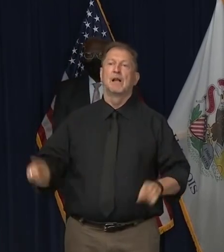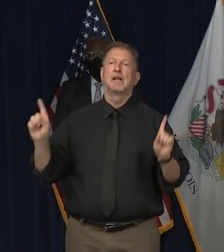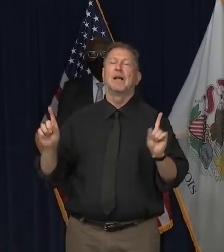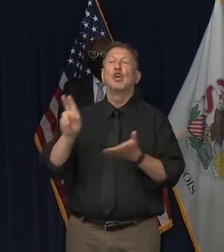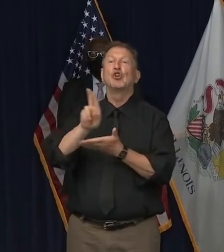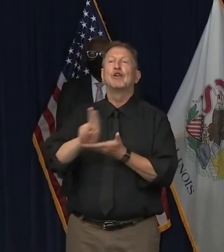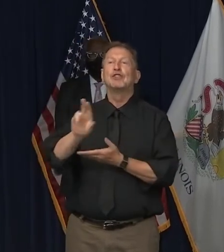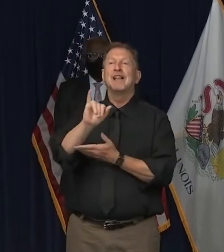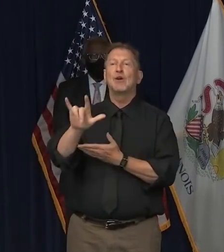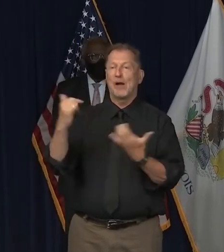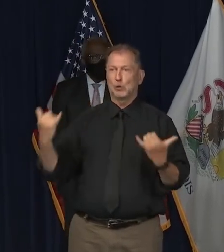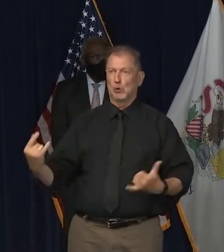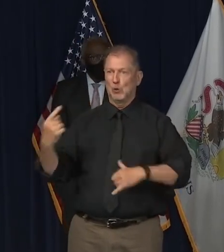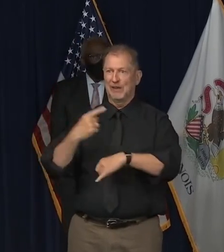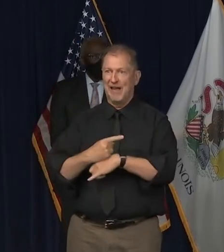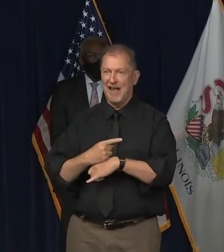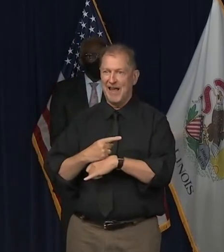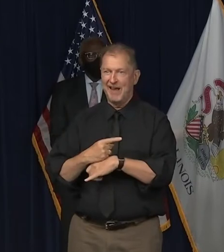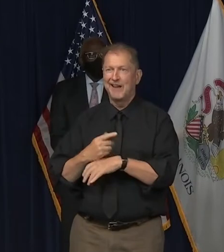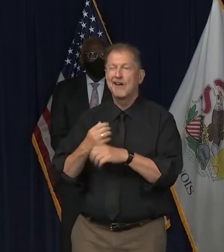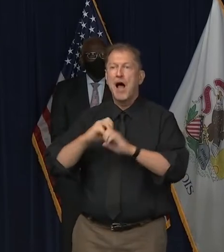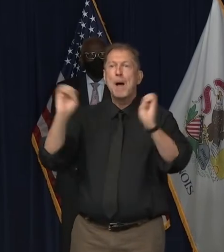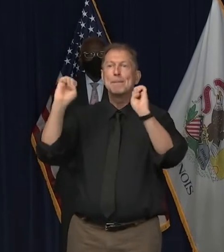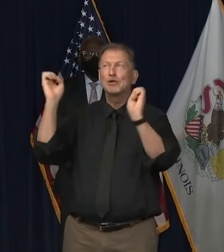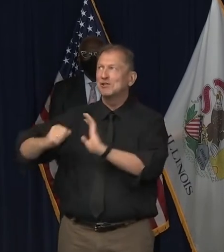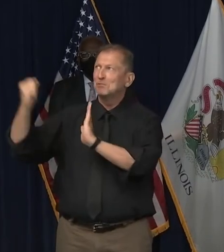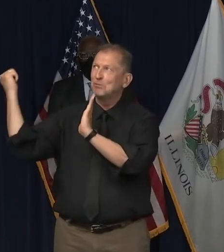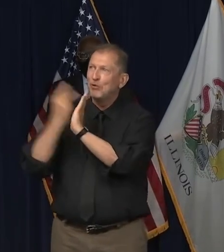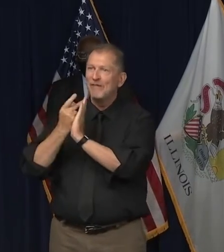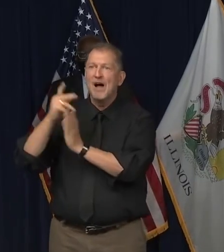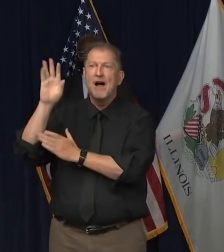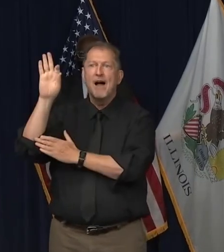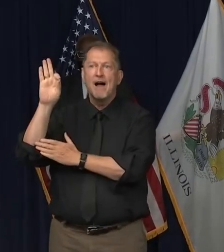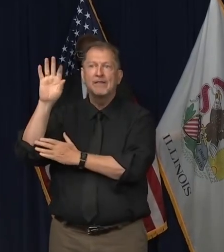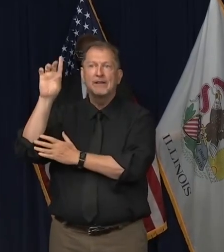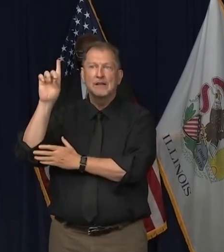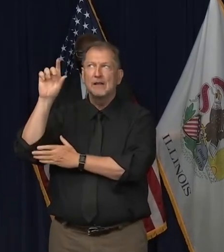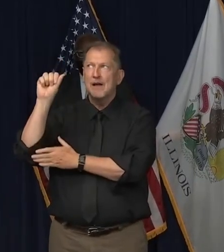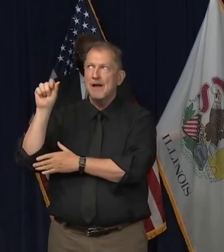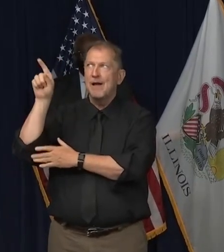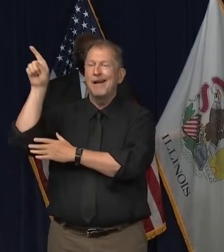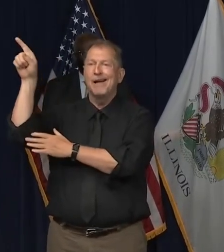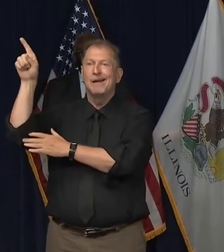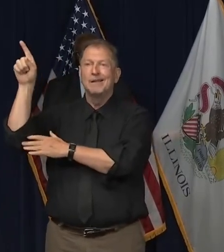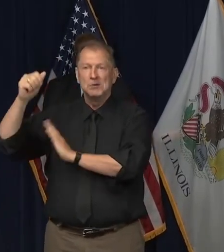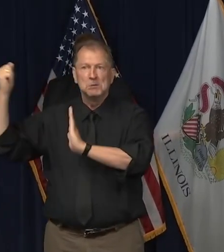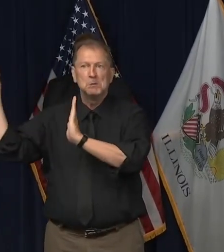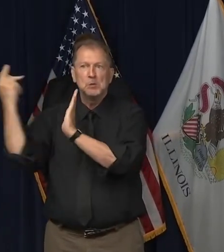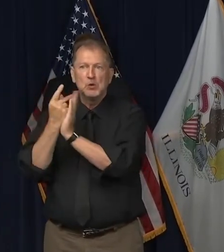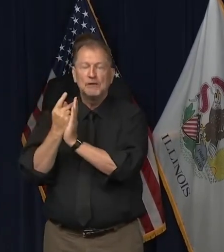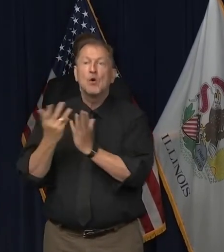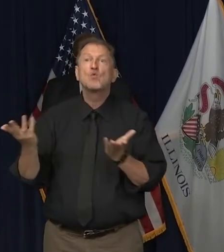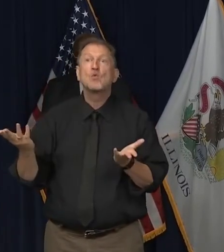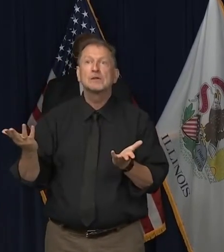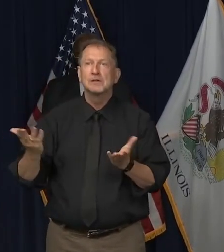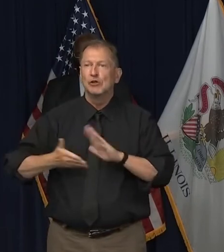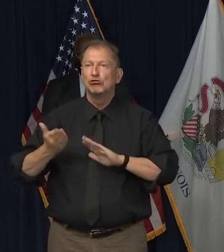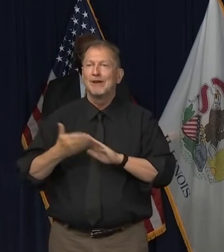just today received emergency use authorization from the Food and Drug Administration to run